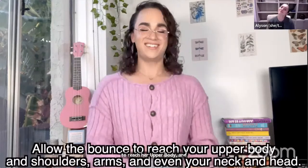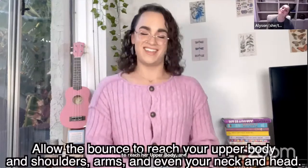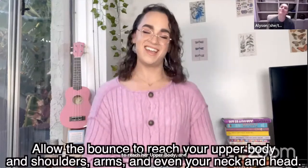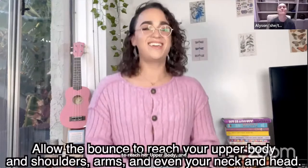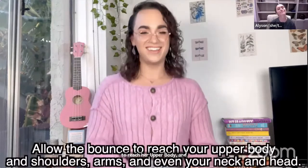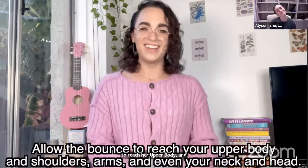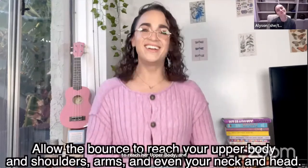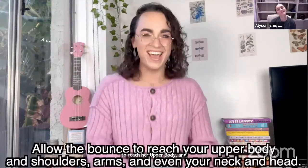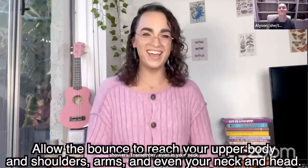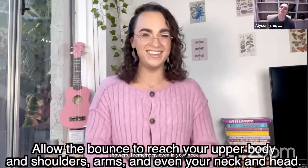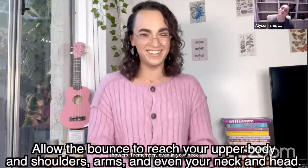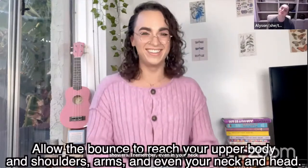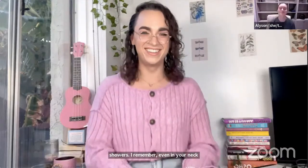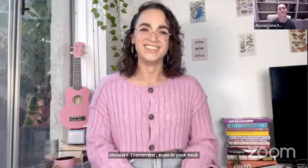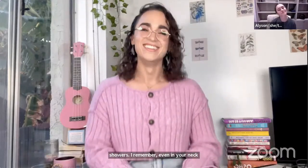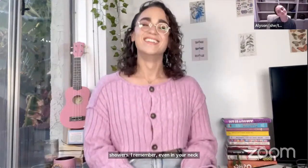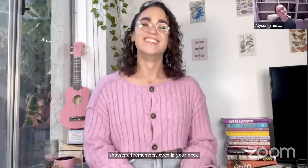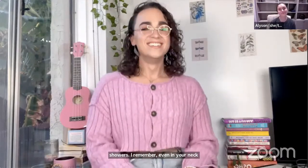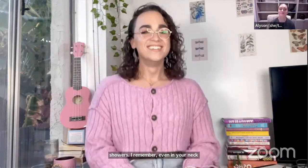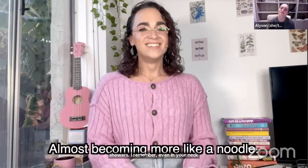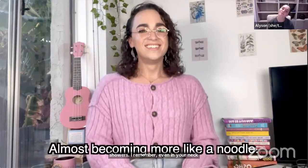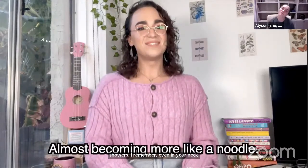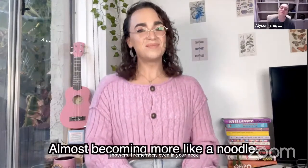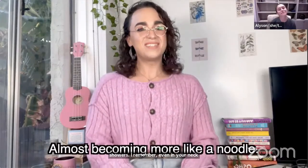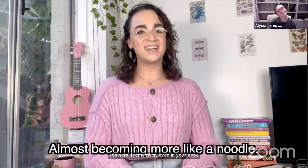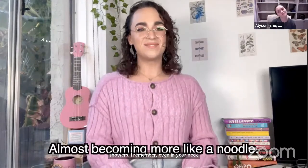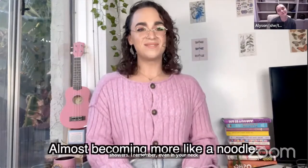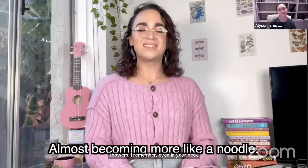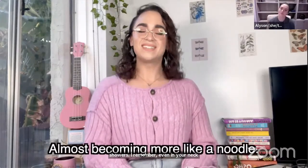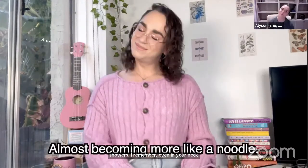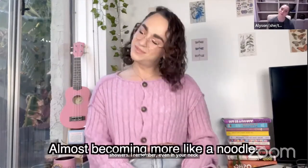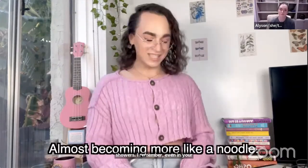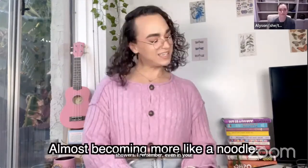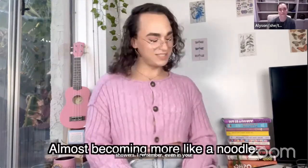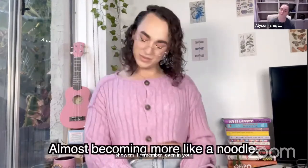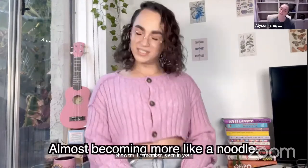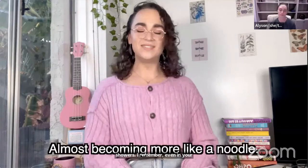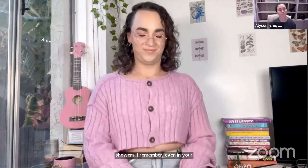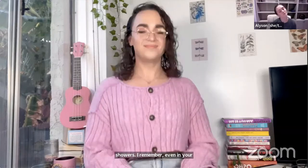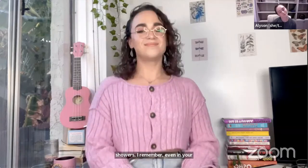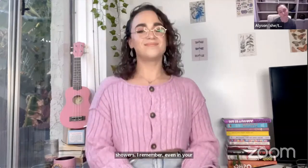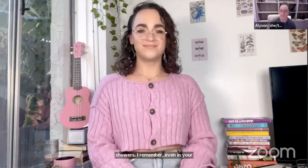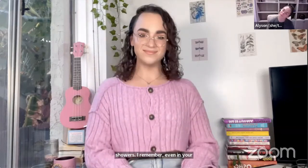your neck and head, almost becoming more like a noodle.